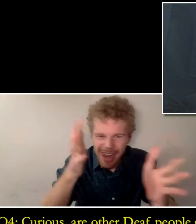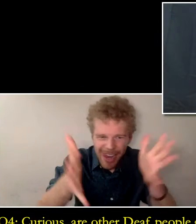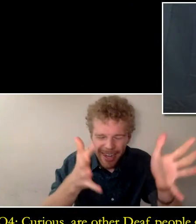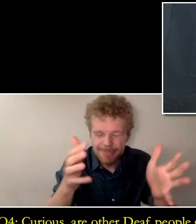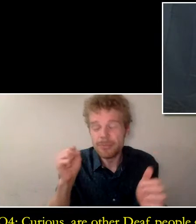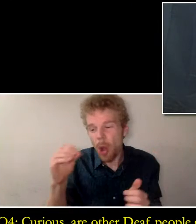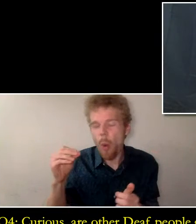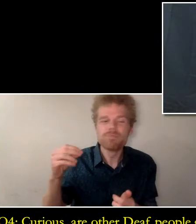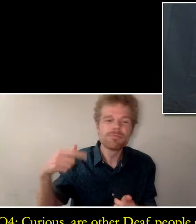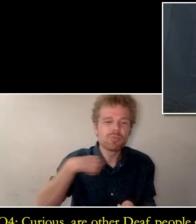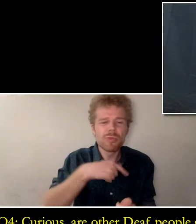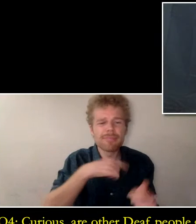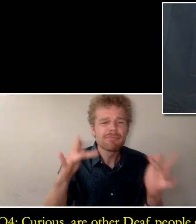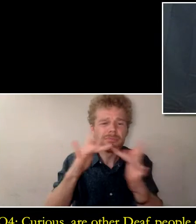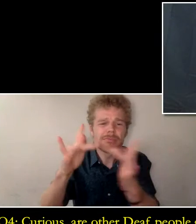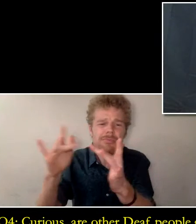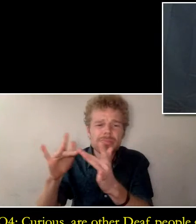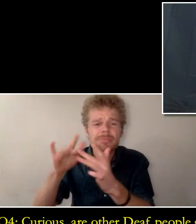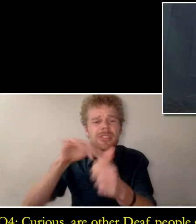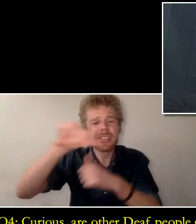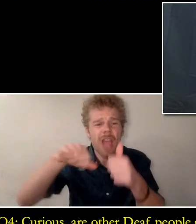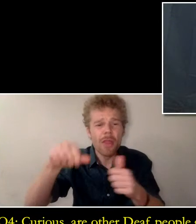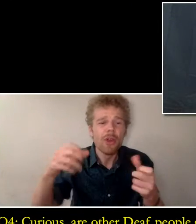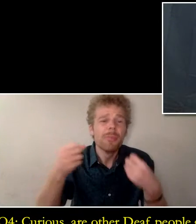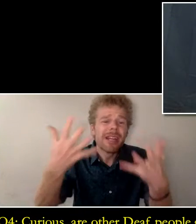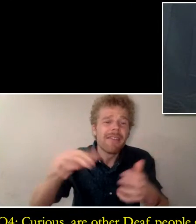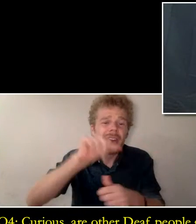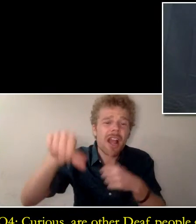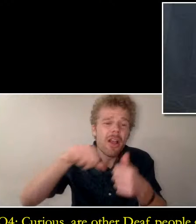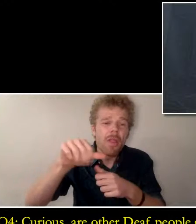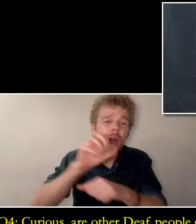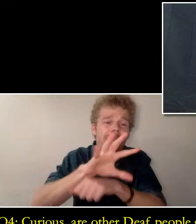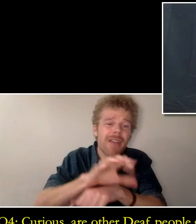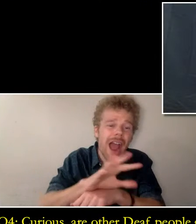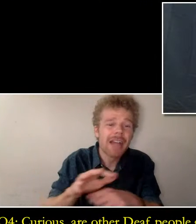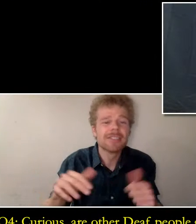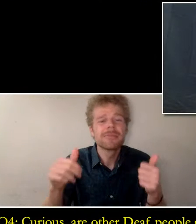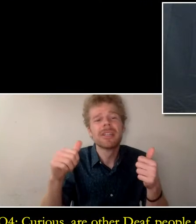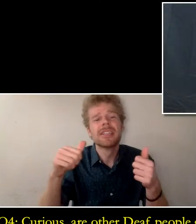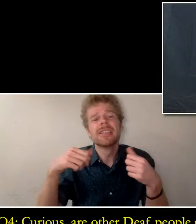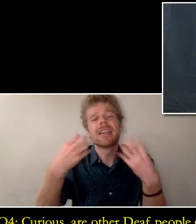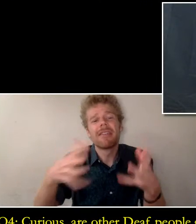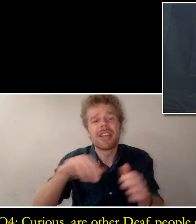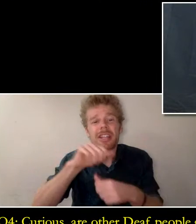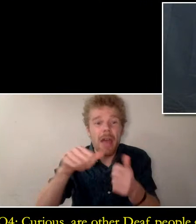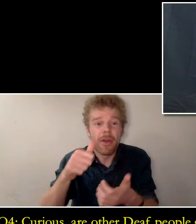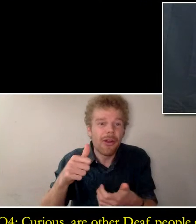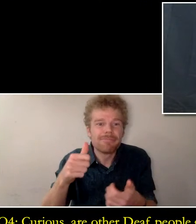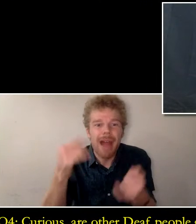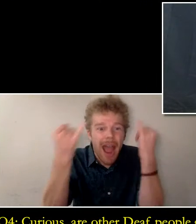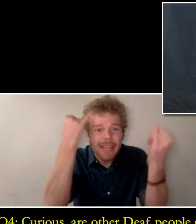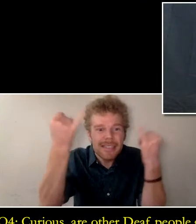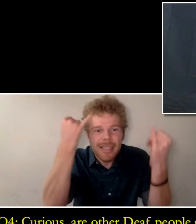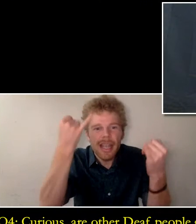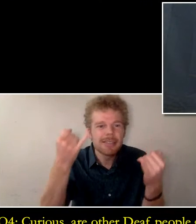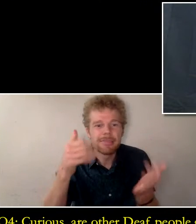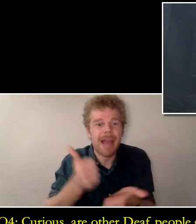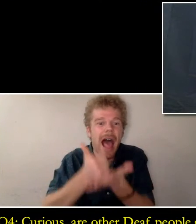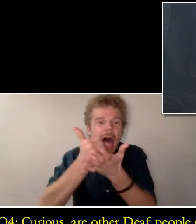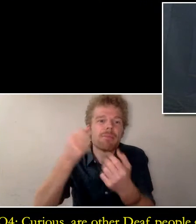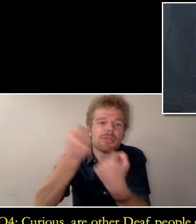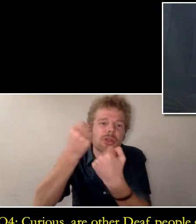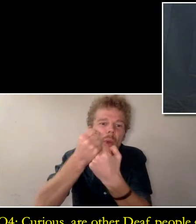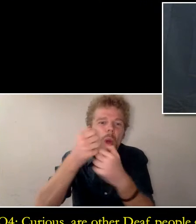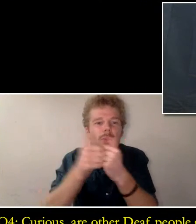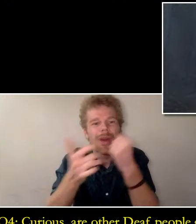other. And so we're figuring it out. We're looking to those who have already run races, and we're